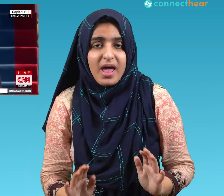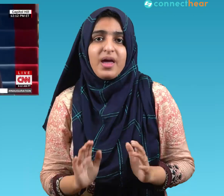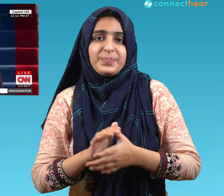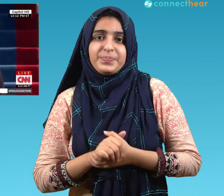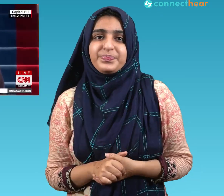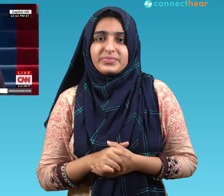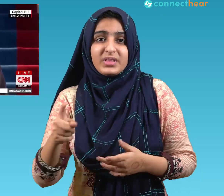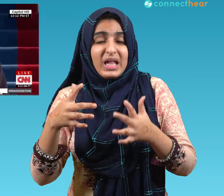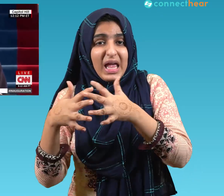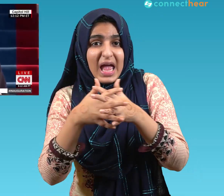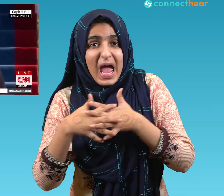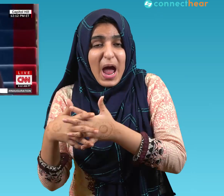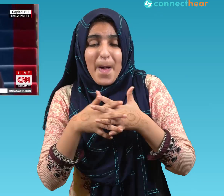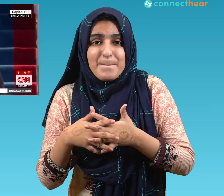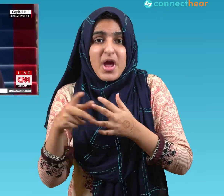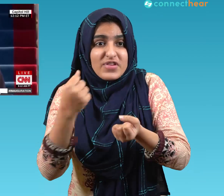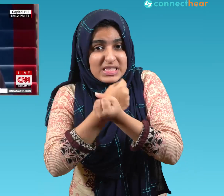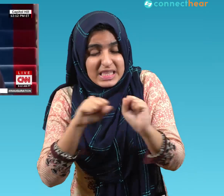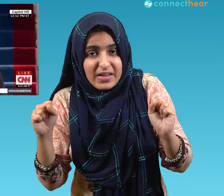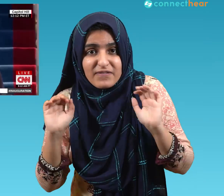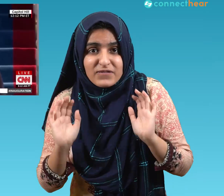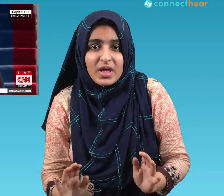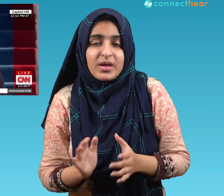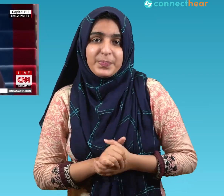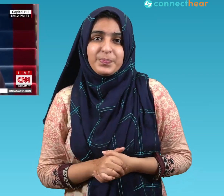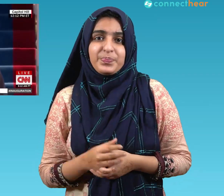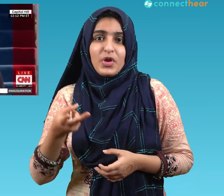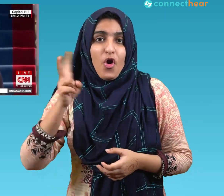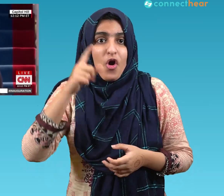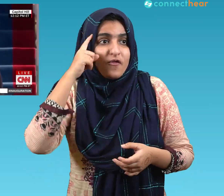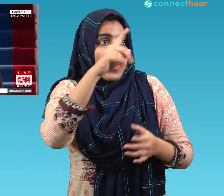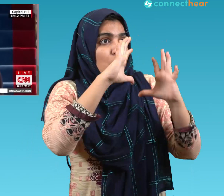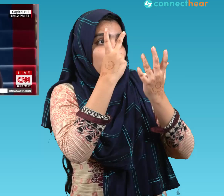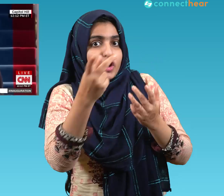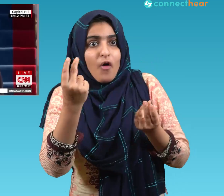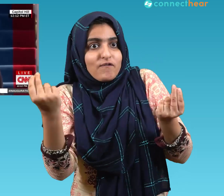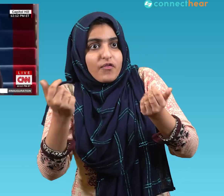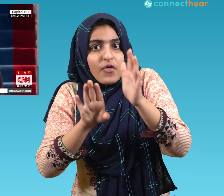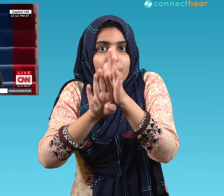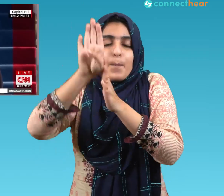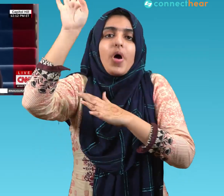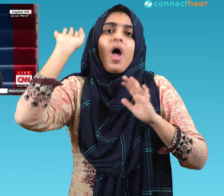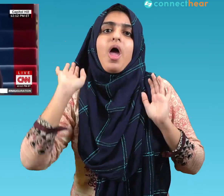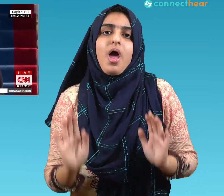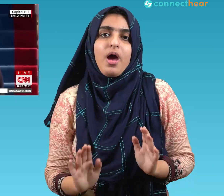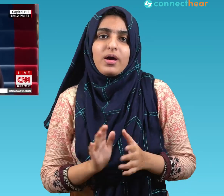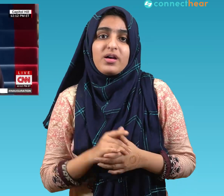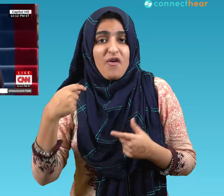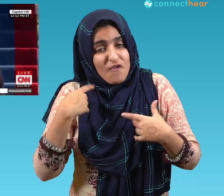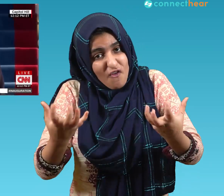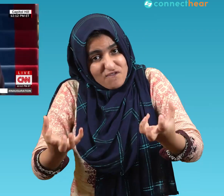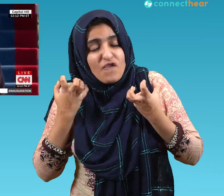That America secured liberty at home and stood once again as a beacon to the world. That is what we owe